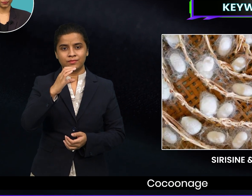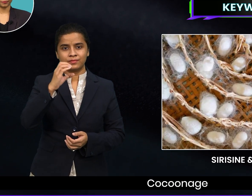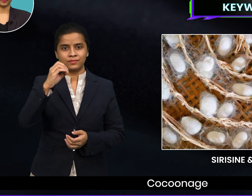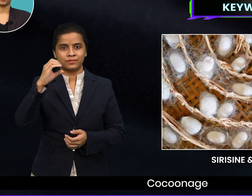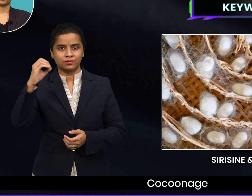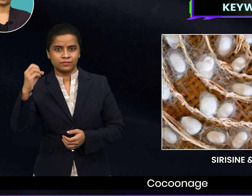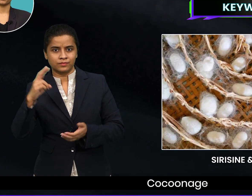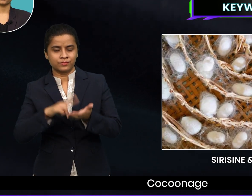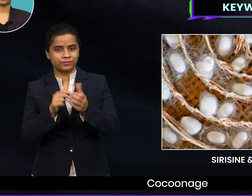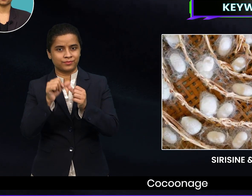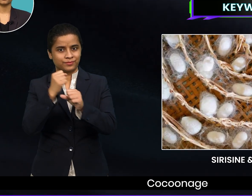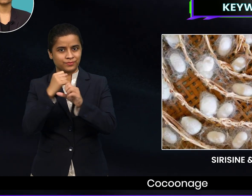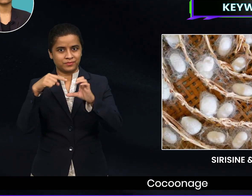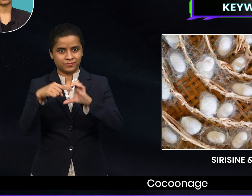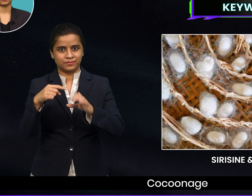Cocoonage.